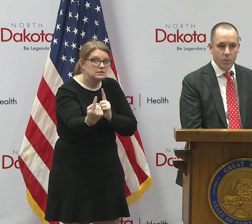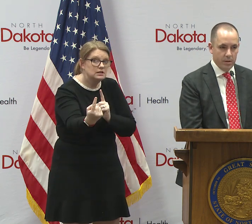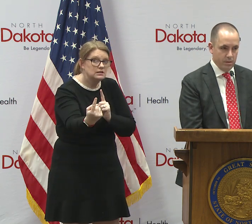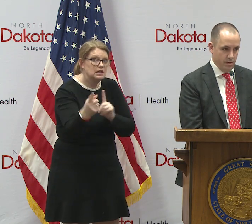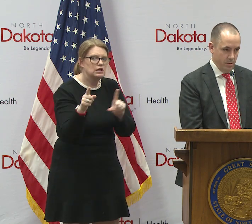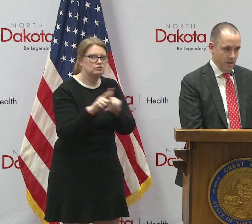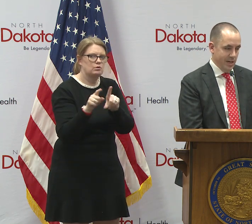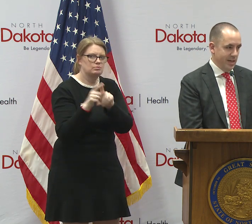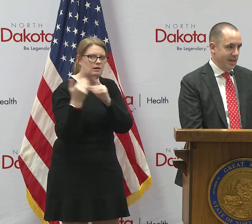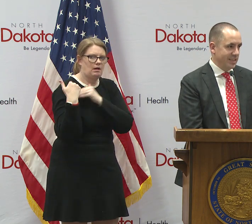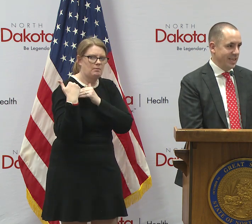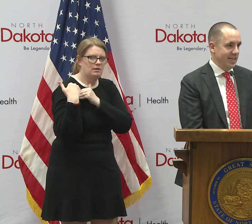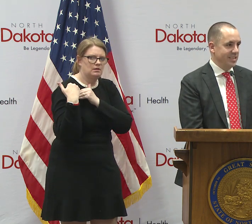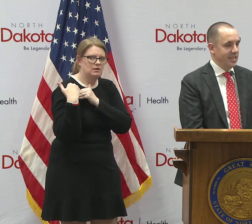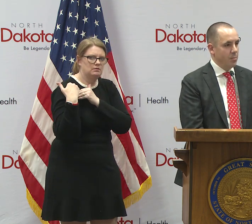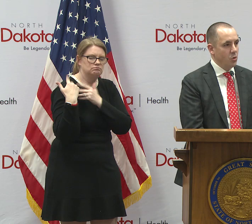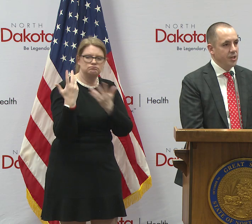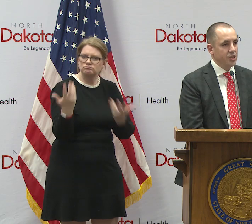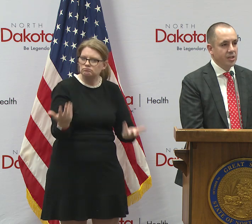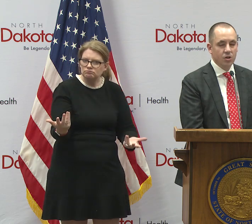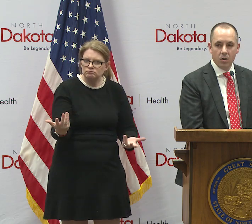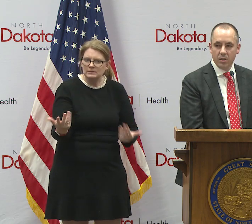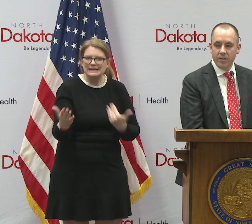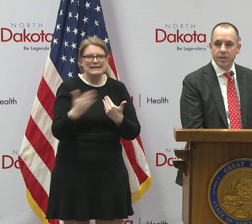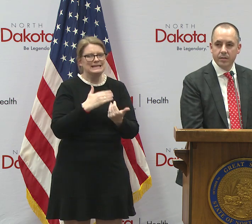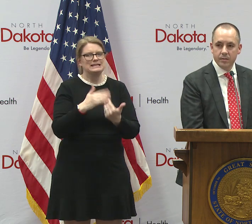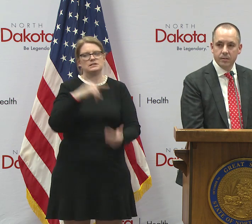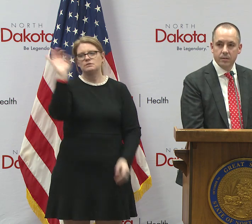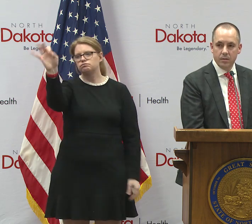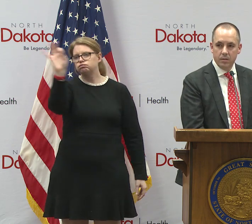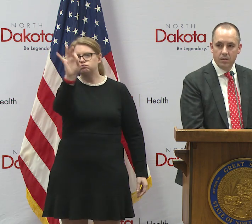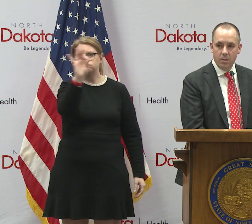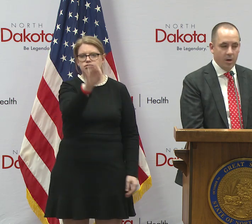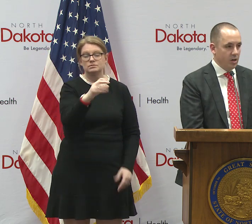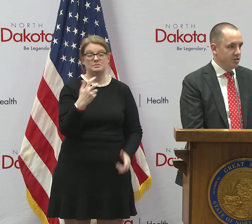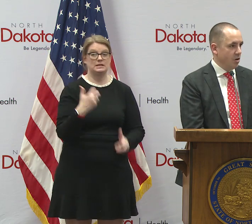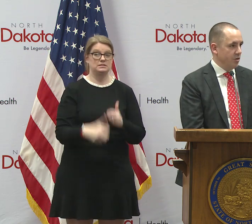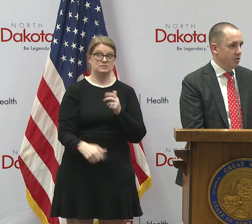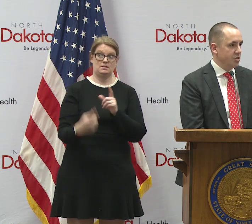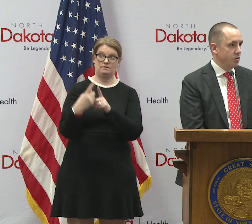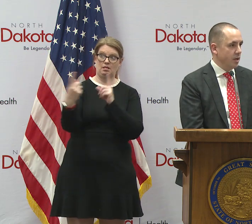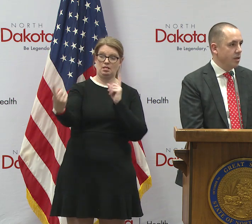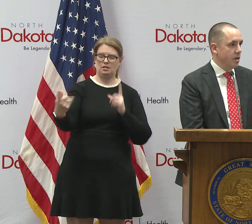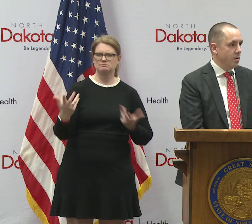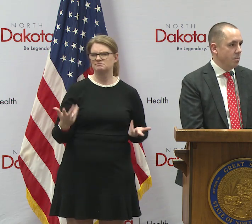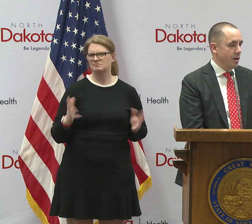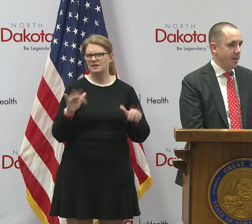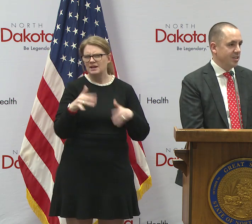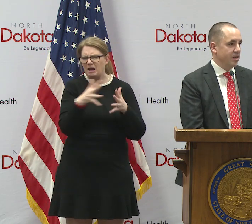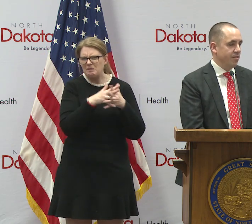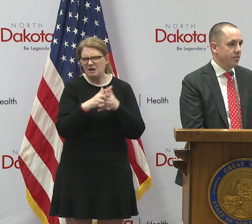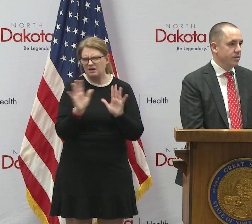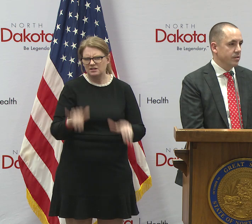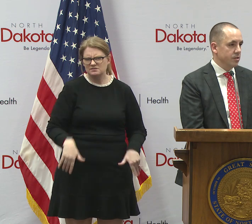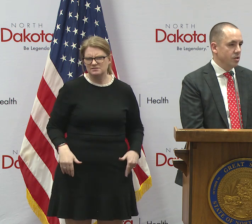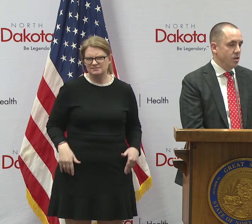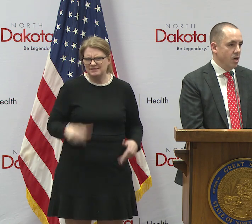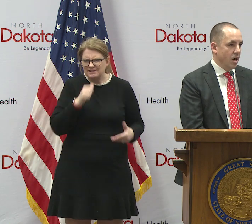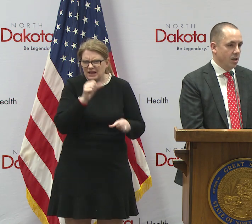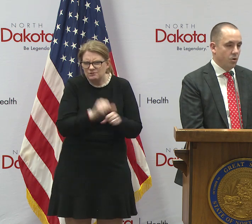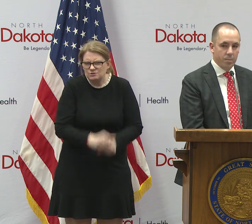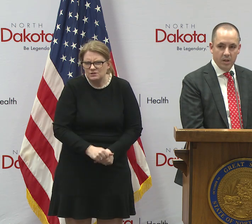in the mirror with. It's easy to preach it, it's hard to live it. Americans aren't used to it, but it makes a